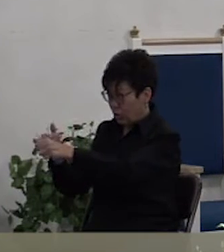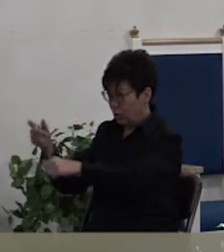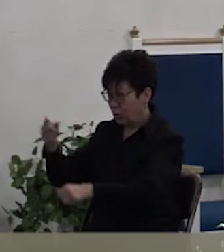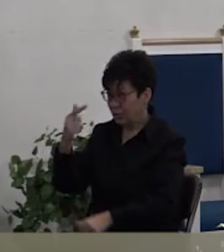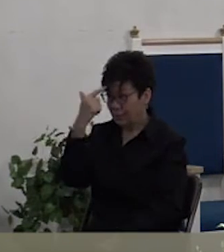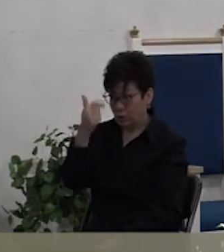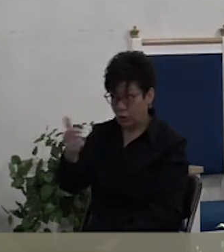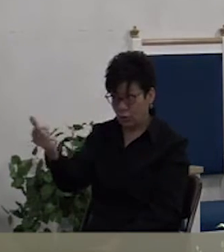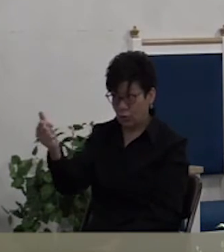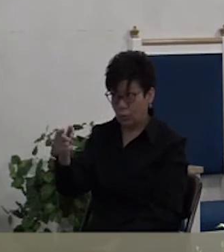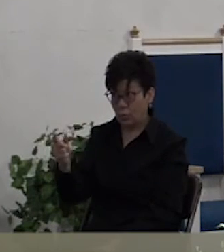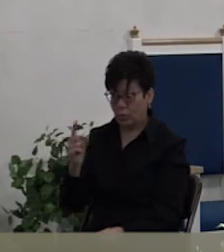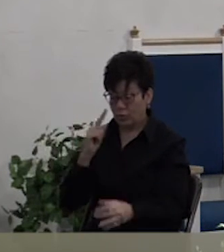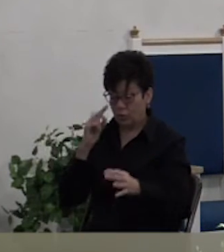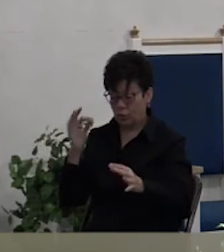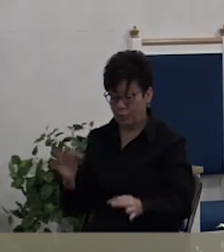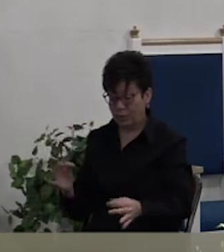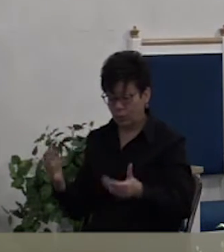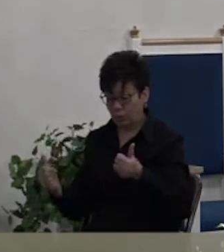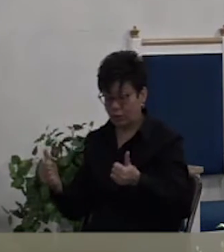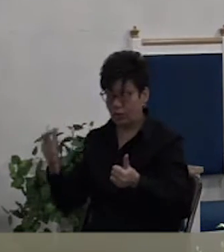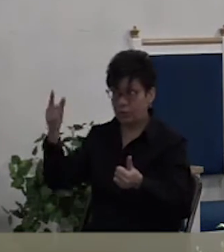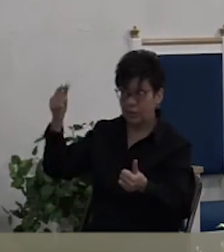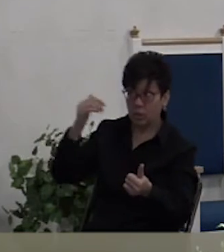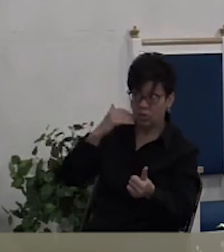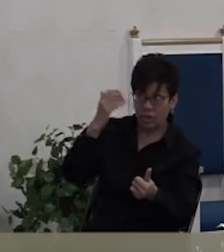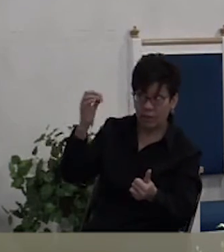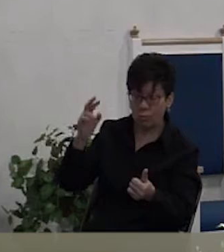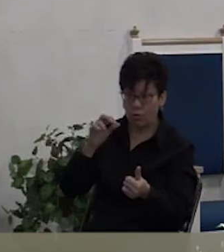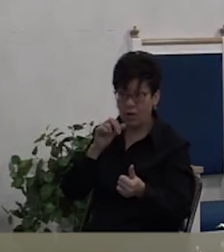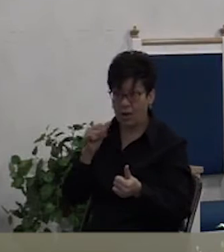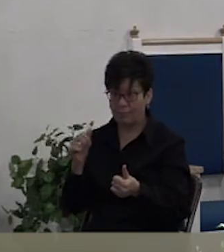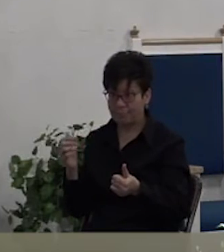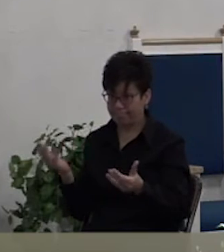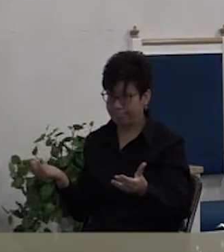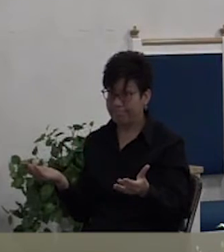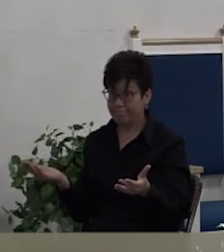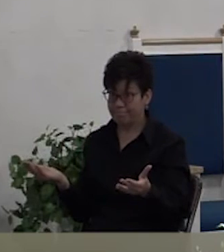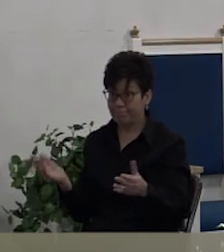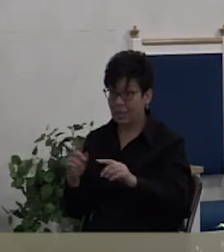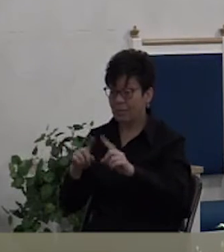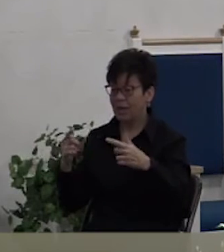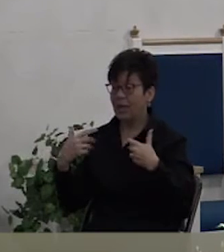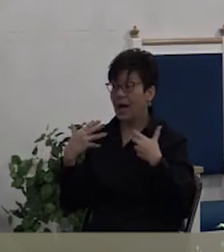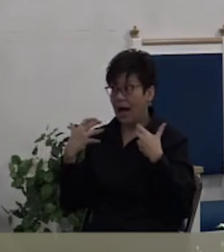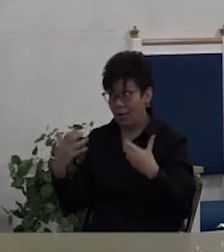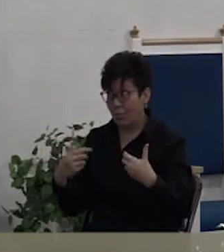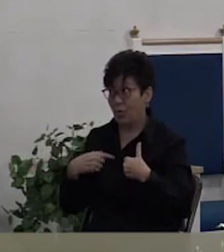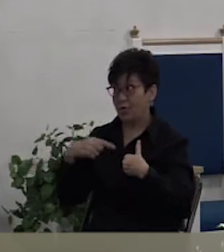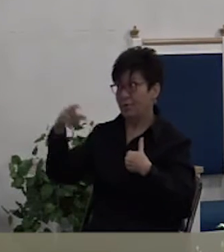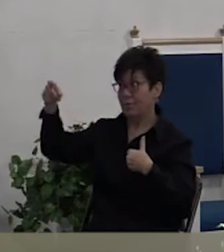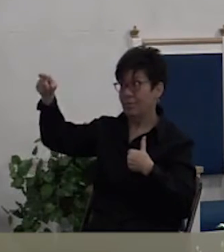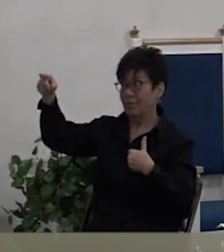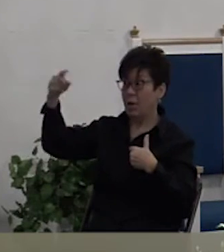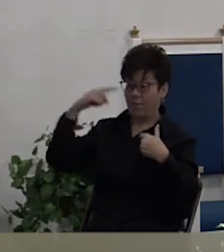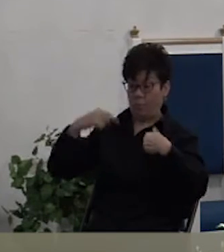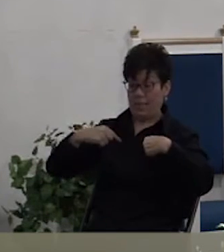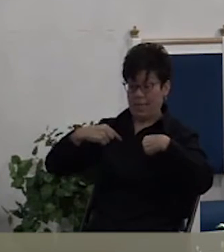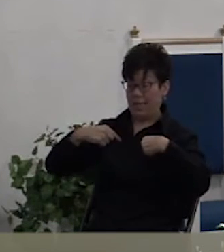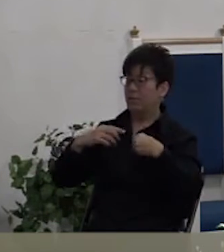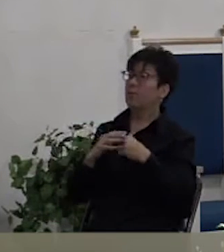to determine whether God is ashamed of me or not. But I want him for me, as for